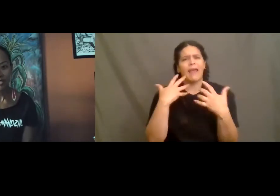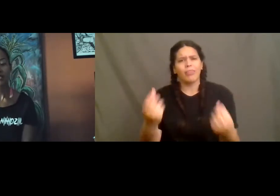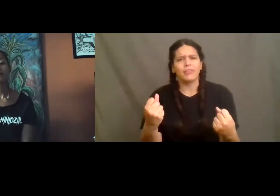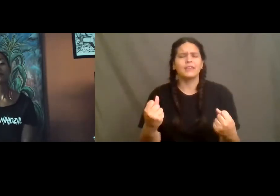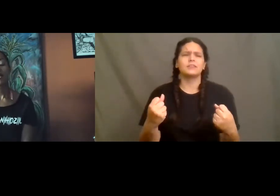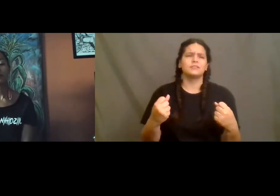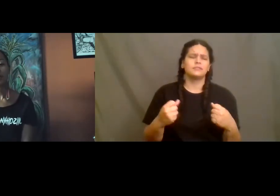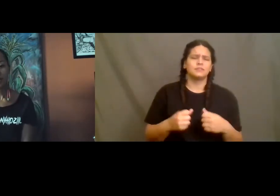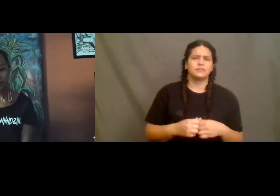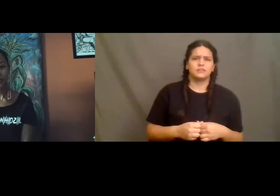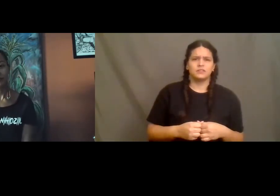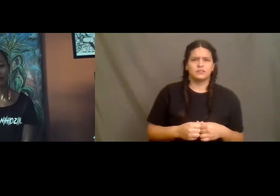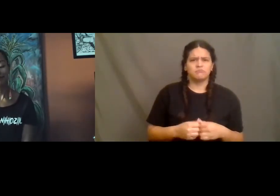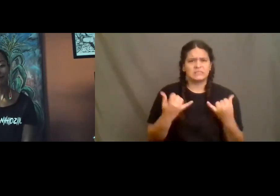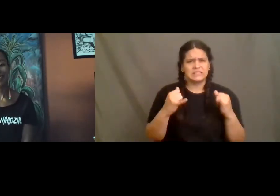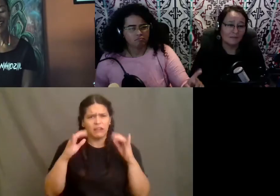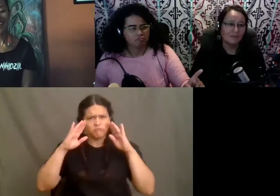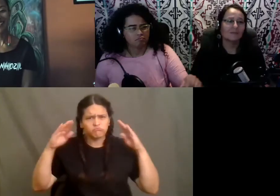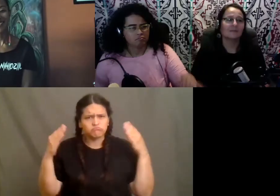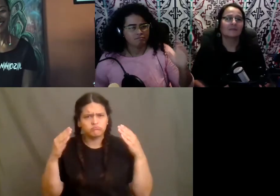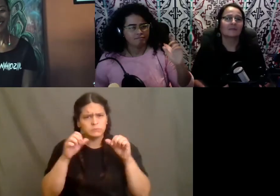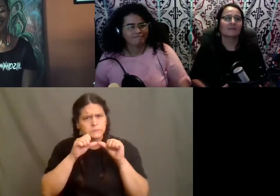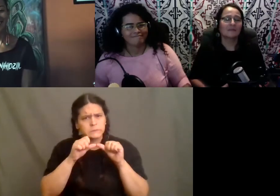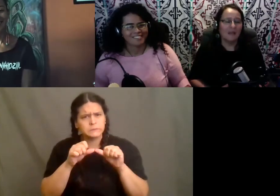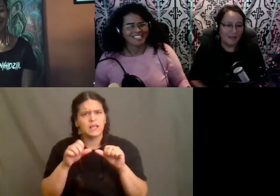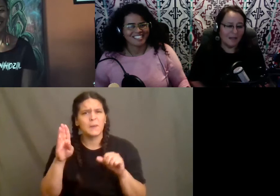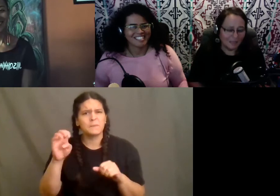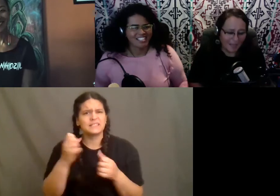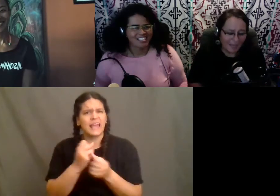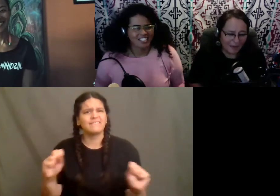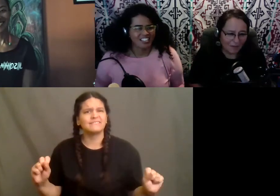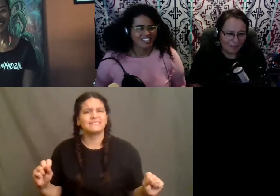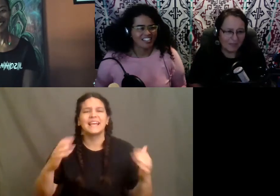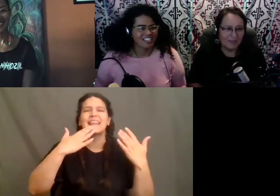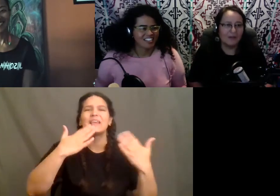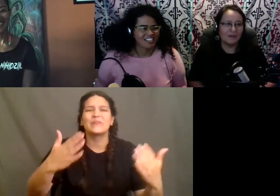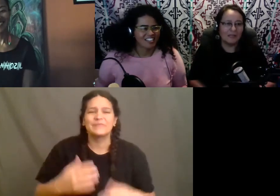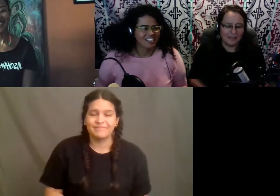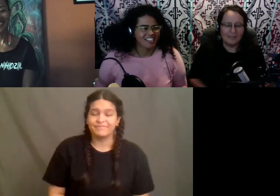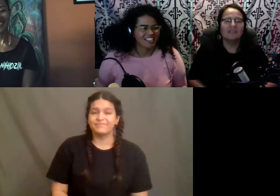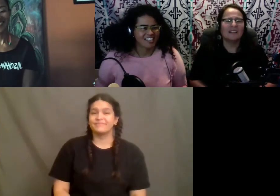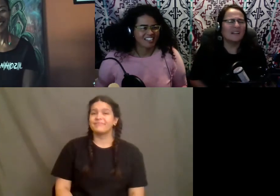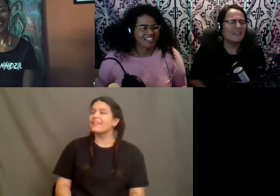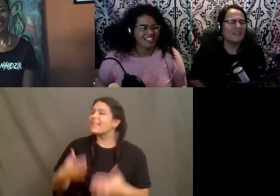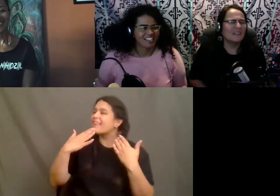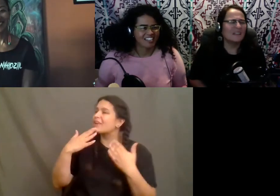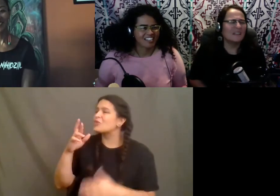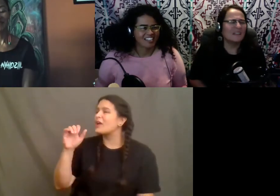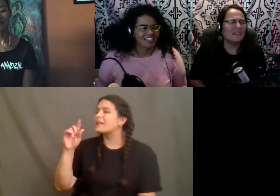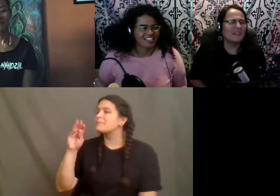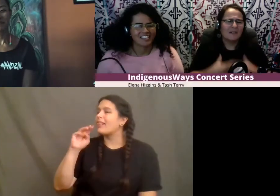vigilant, and be safe. Ahyehe. Ahyehe, Radmilla Cody.